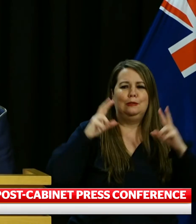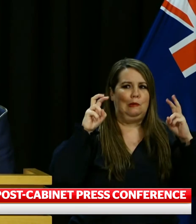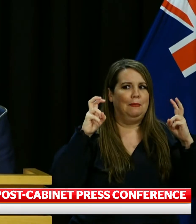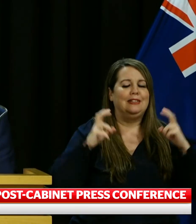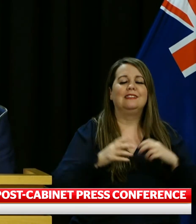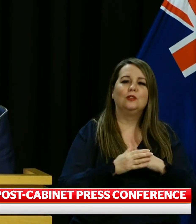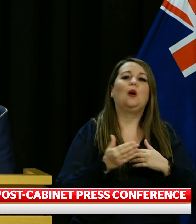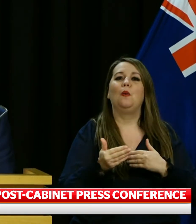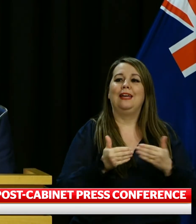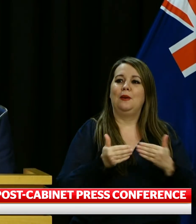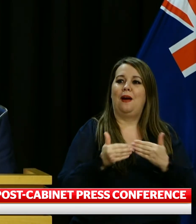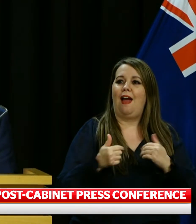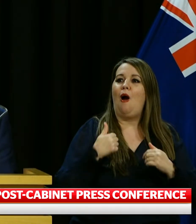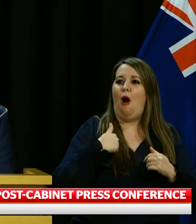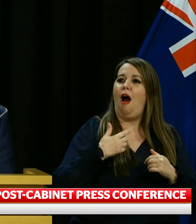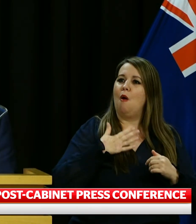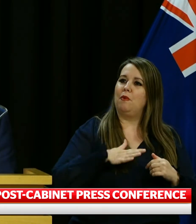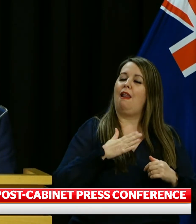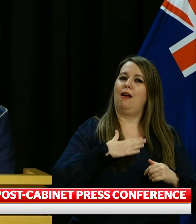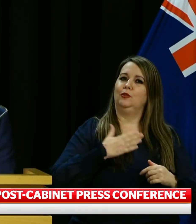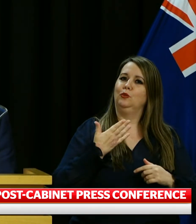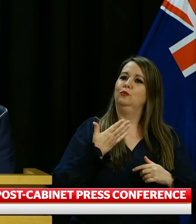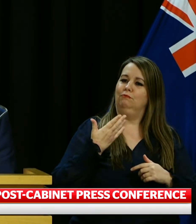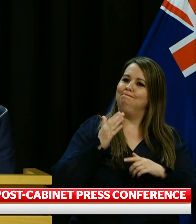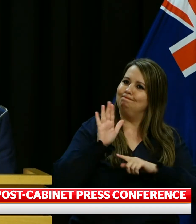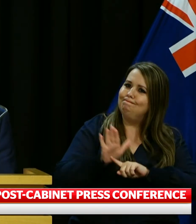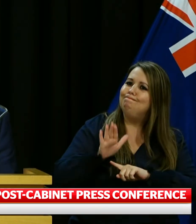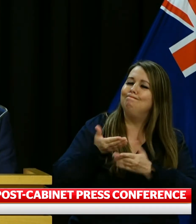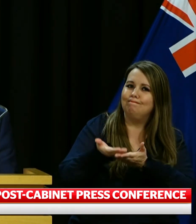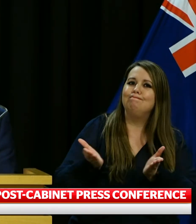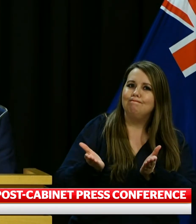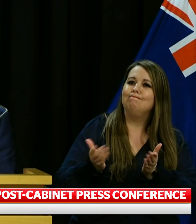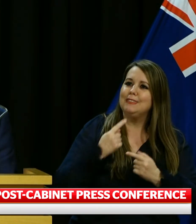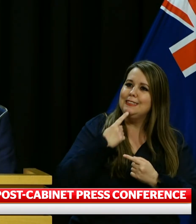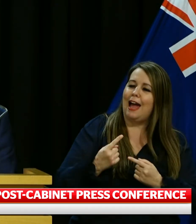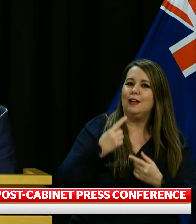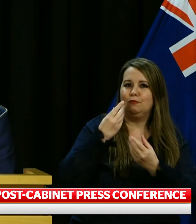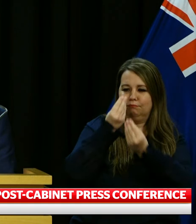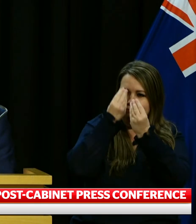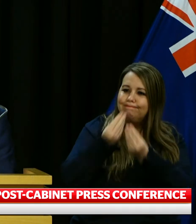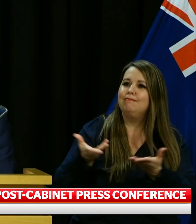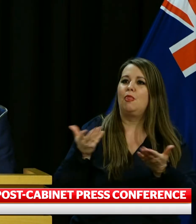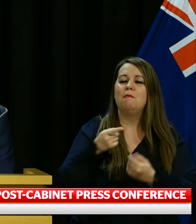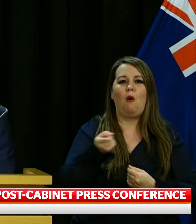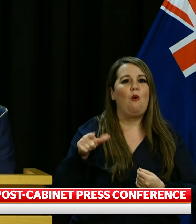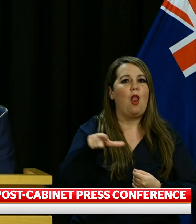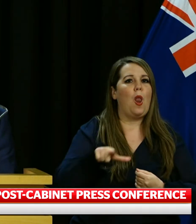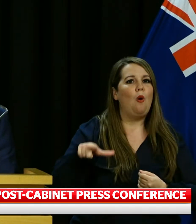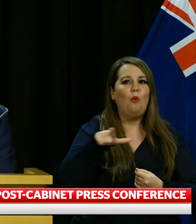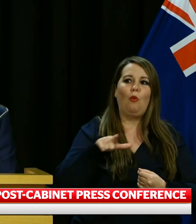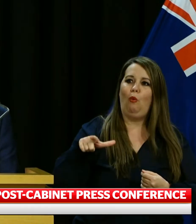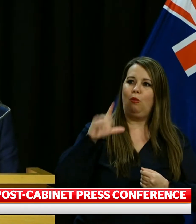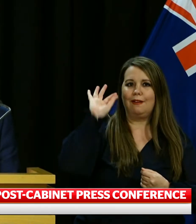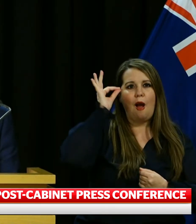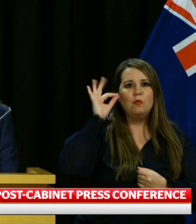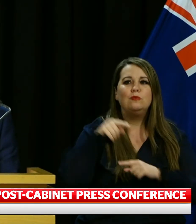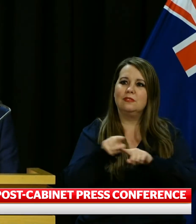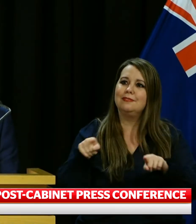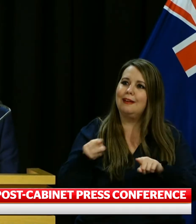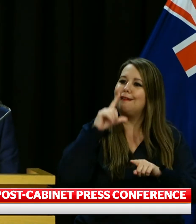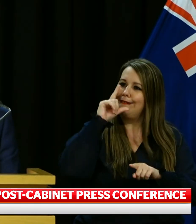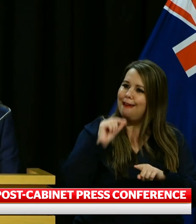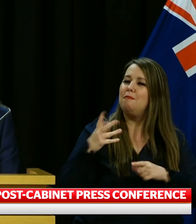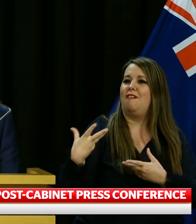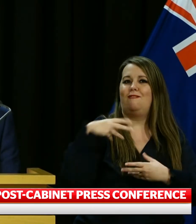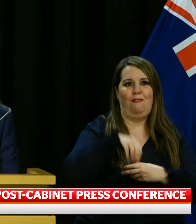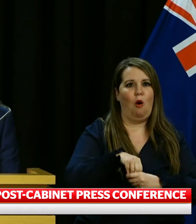I would like to provide some reassurance to the local authorities. They will have the opportunity to feed back their feedback and